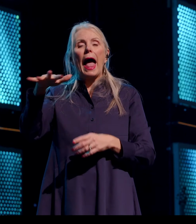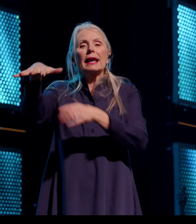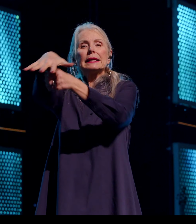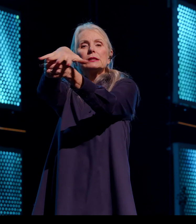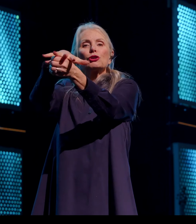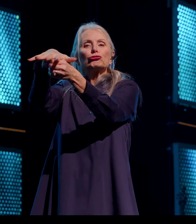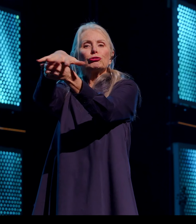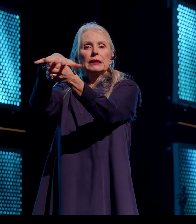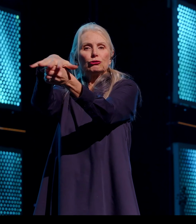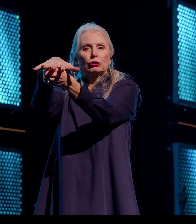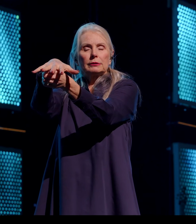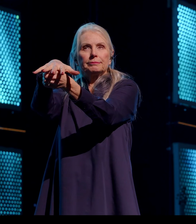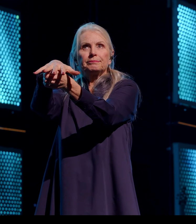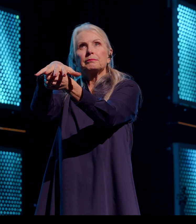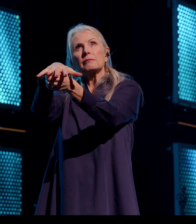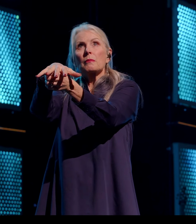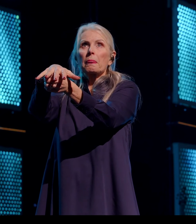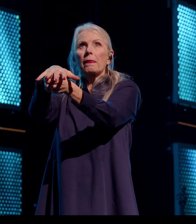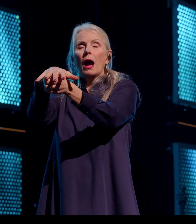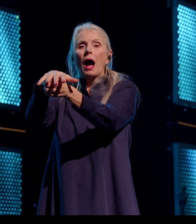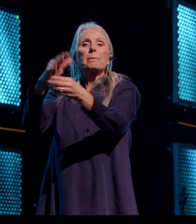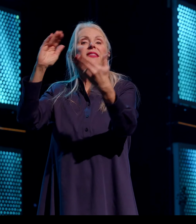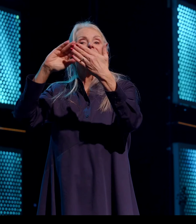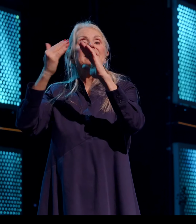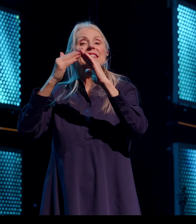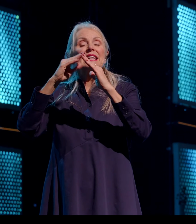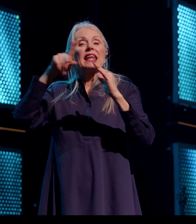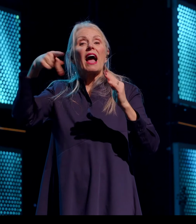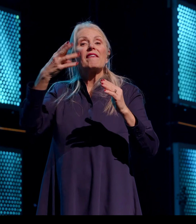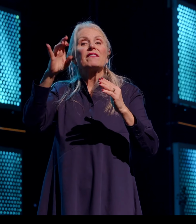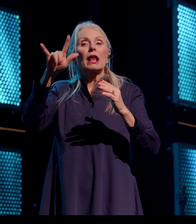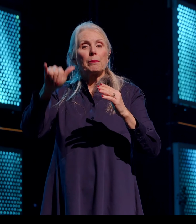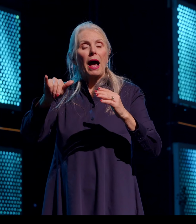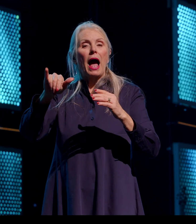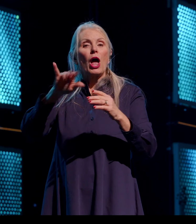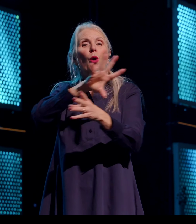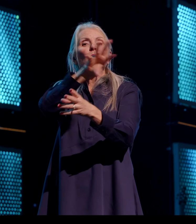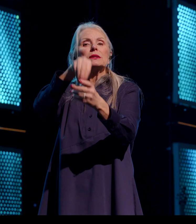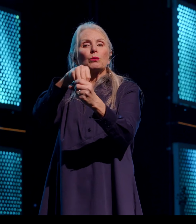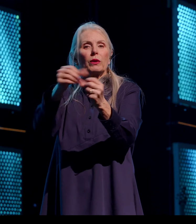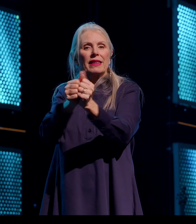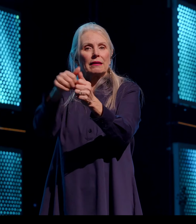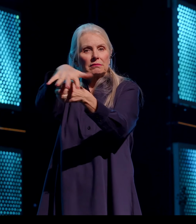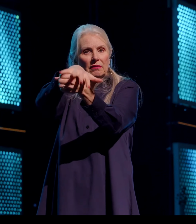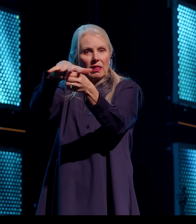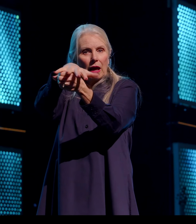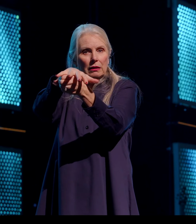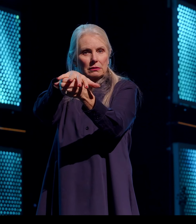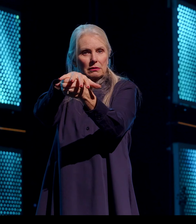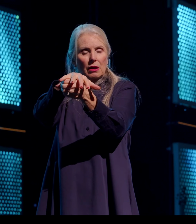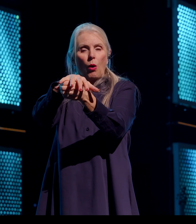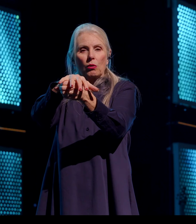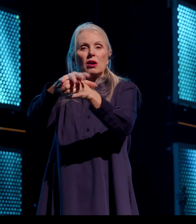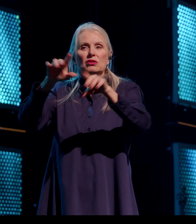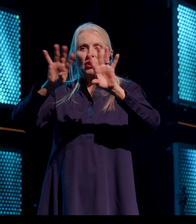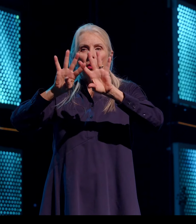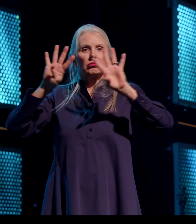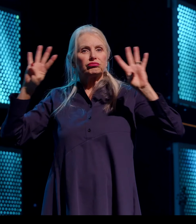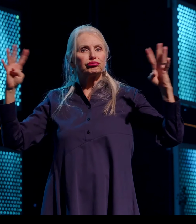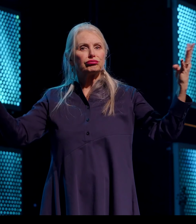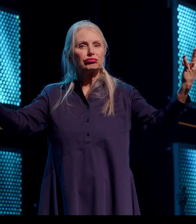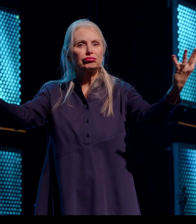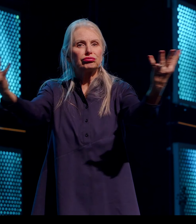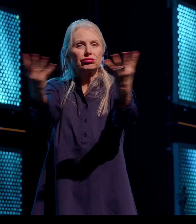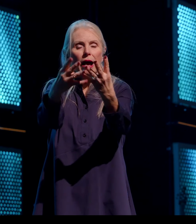region. The city of Philippi was in the region of Macedonia. So they received this vision to